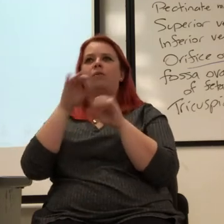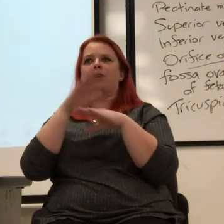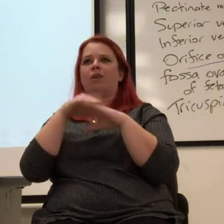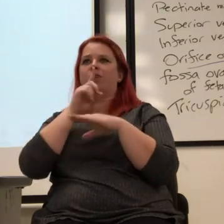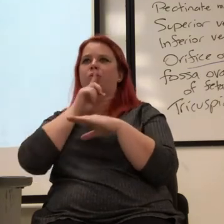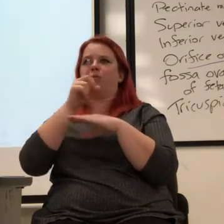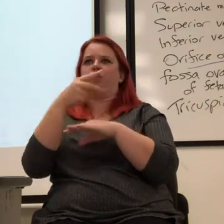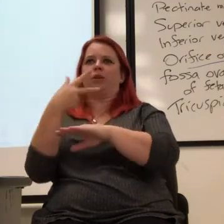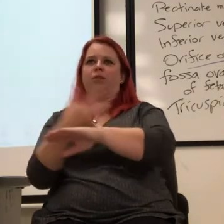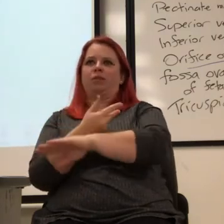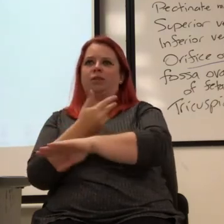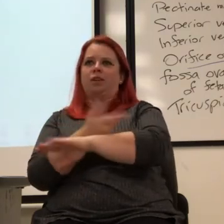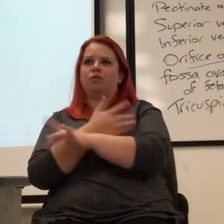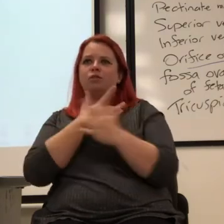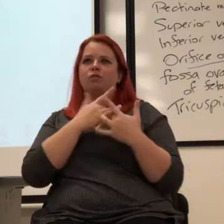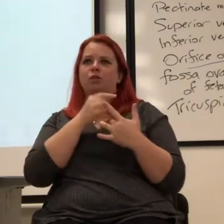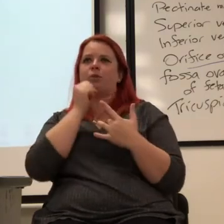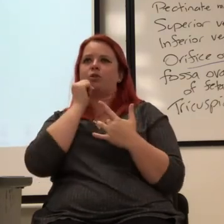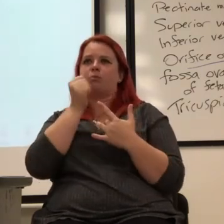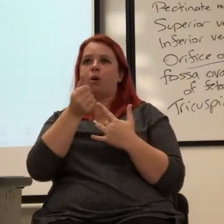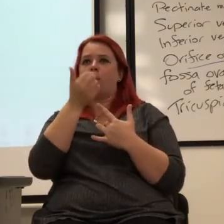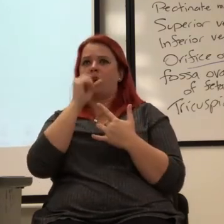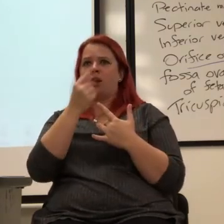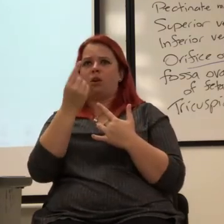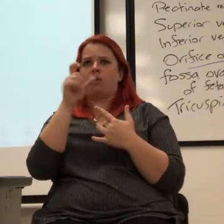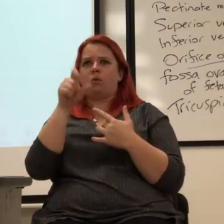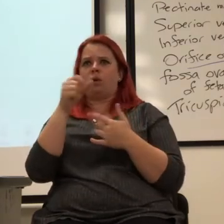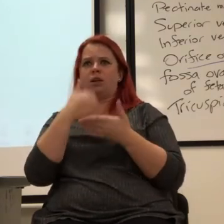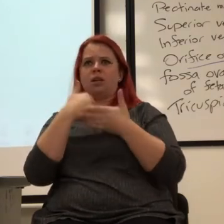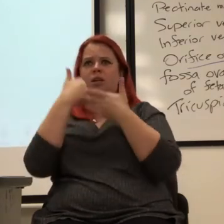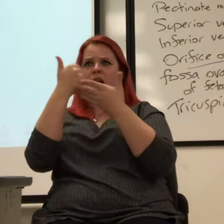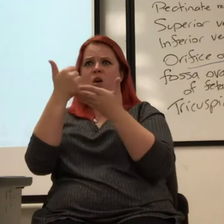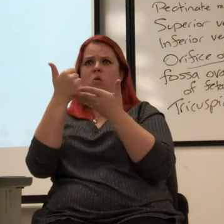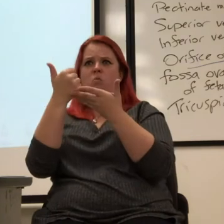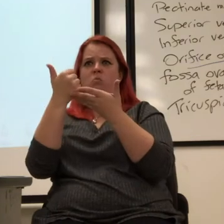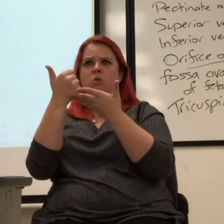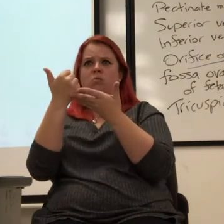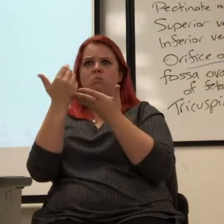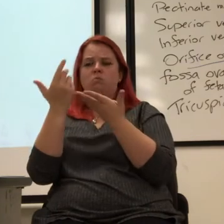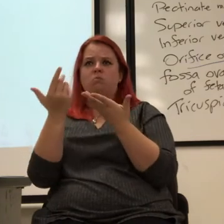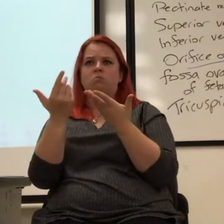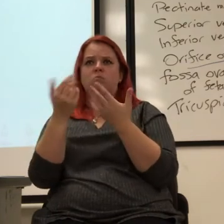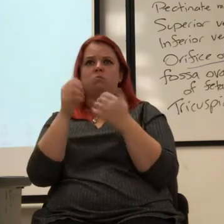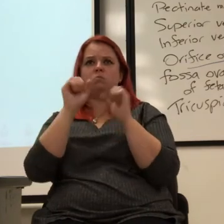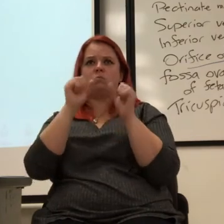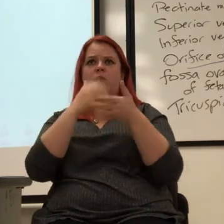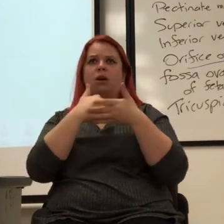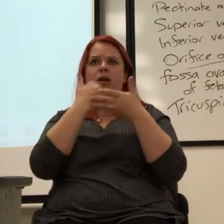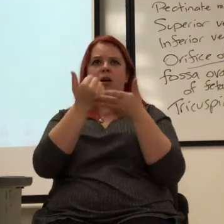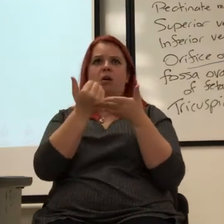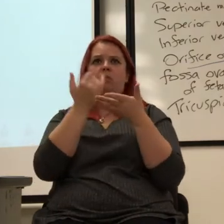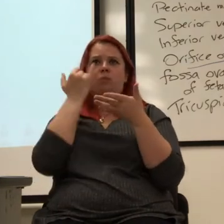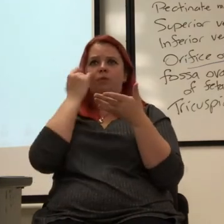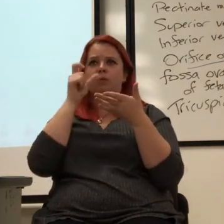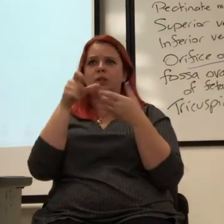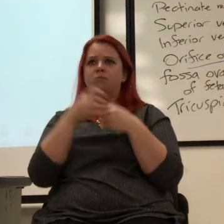heart tomorrow. And Dan, when you need any help, I can come out here real quick. Did you find all this stuff?